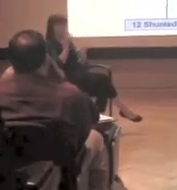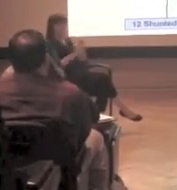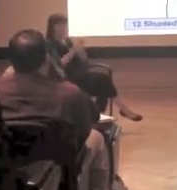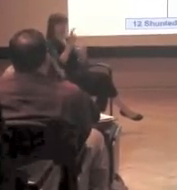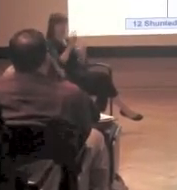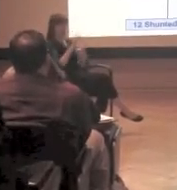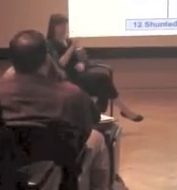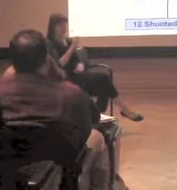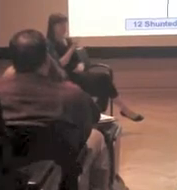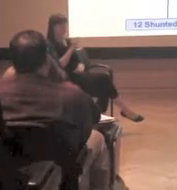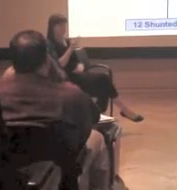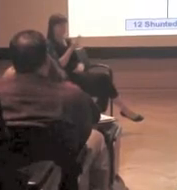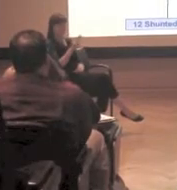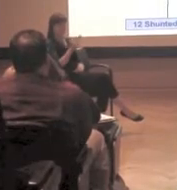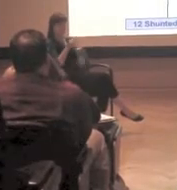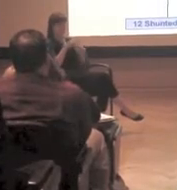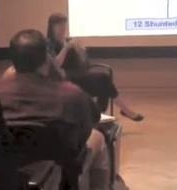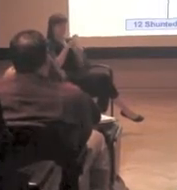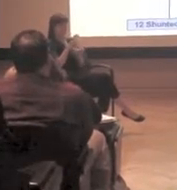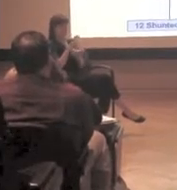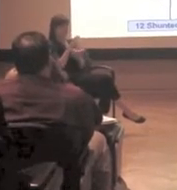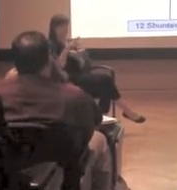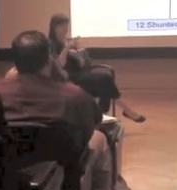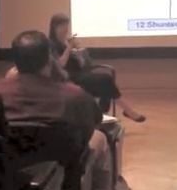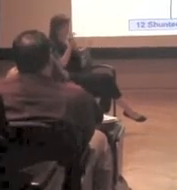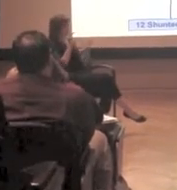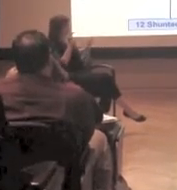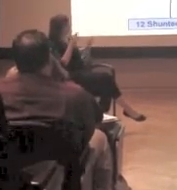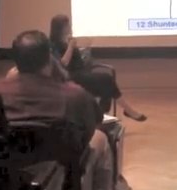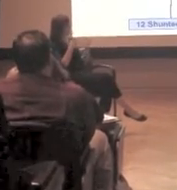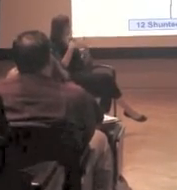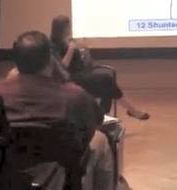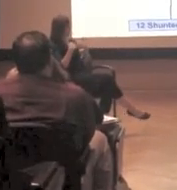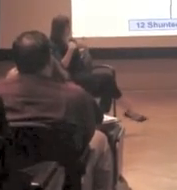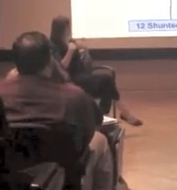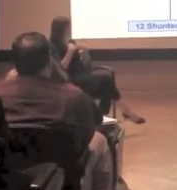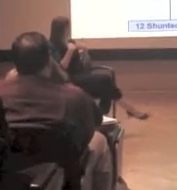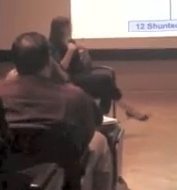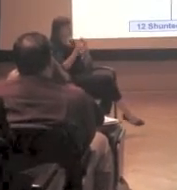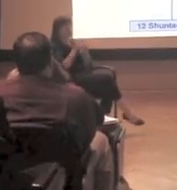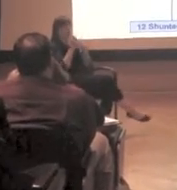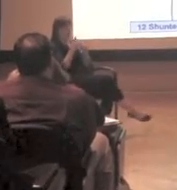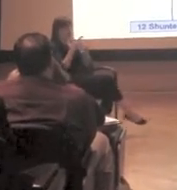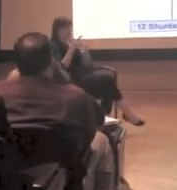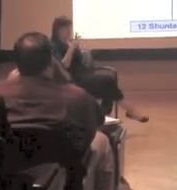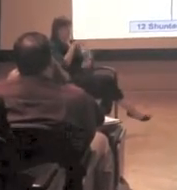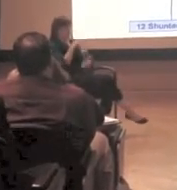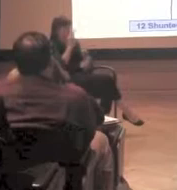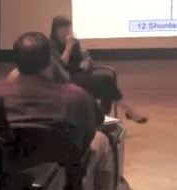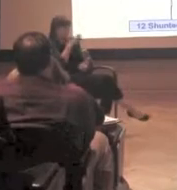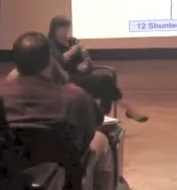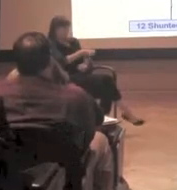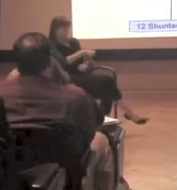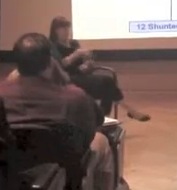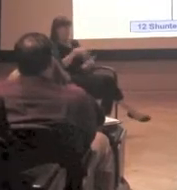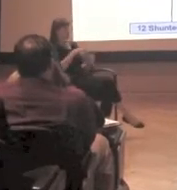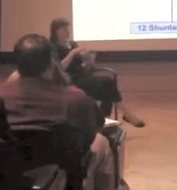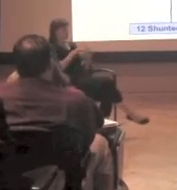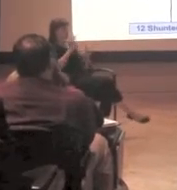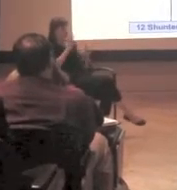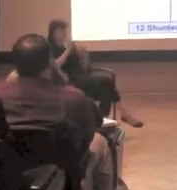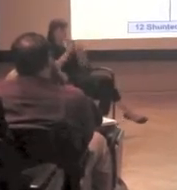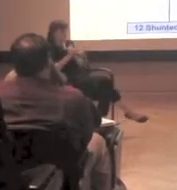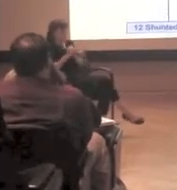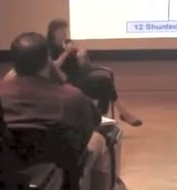but 11 were. I abandoned 2, but that's before I went to Uganda, and I just started doing them based on talking about the work